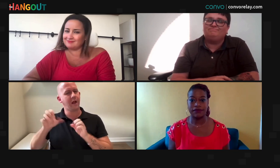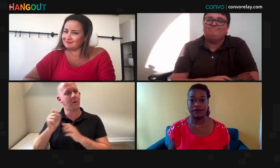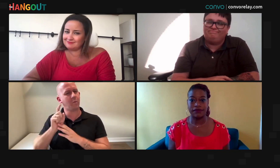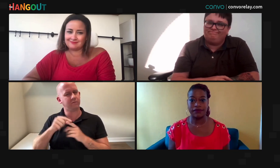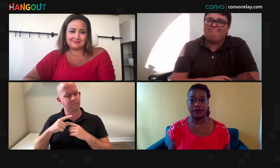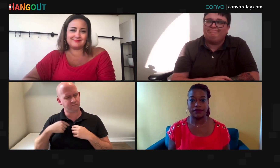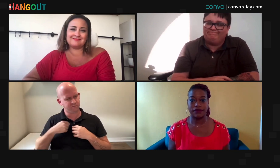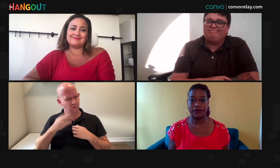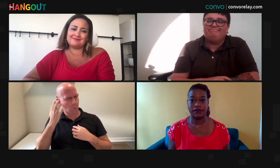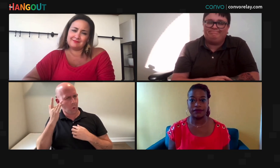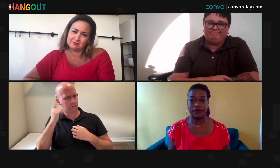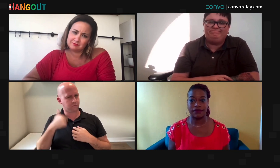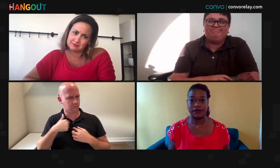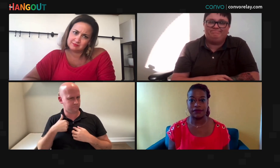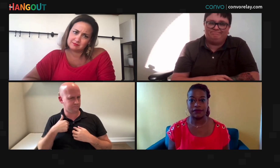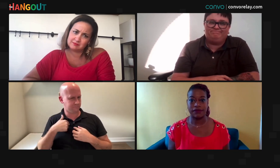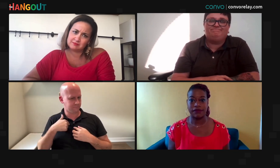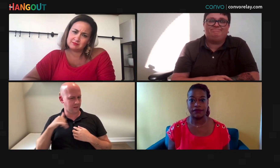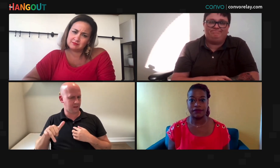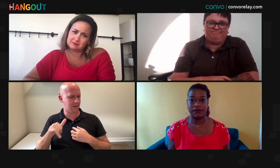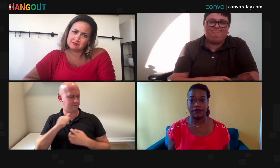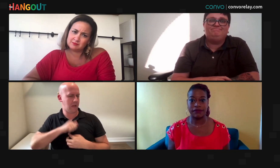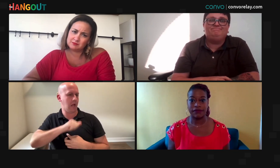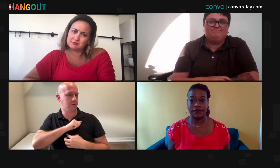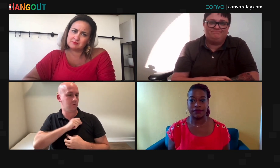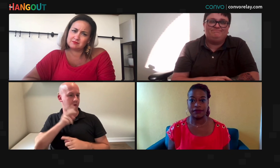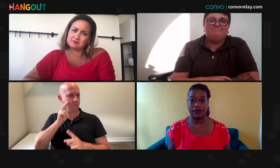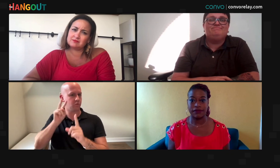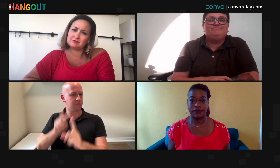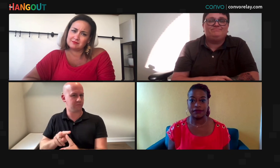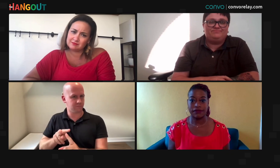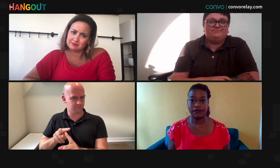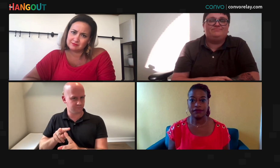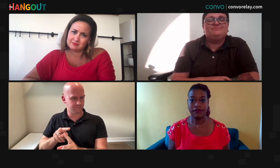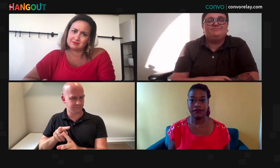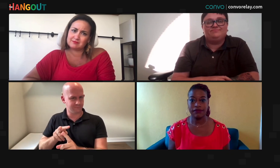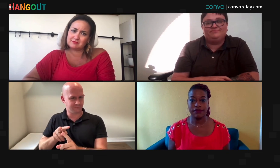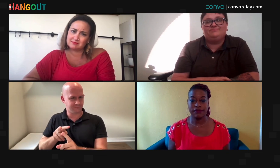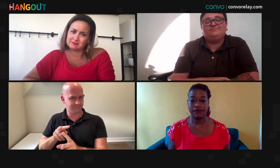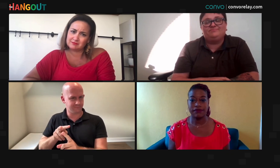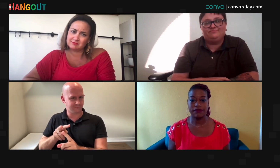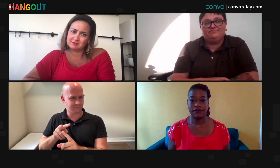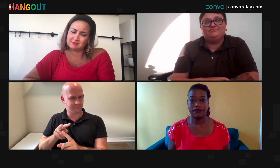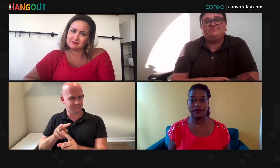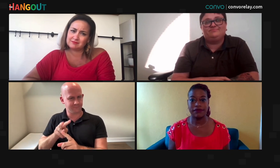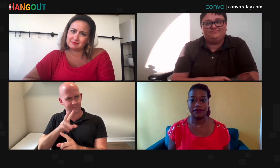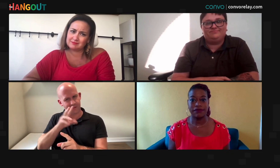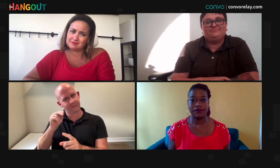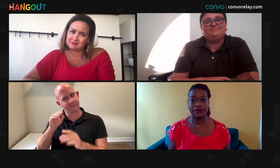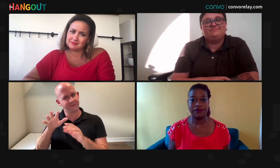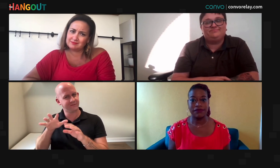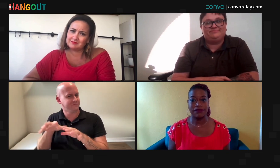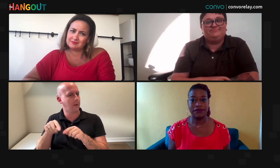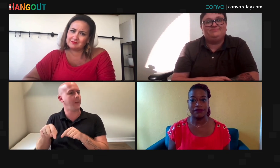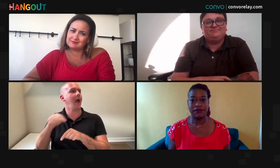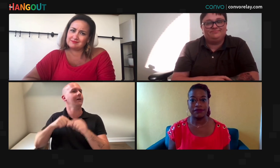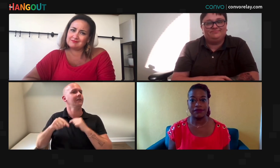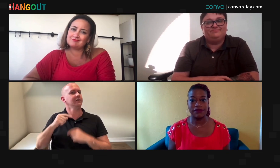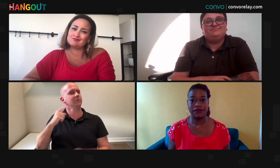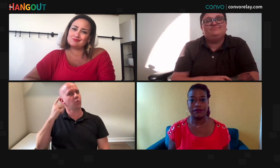that or someone that's going to therapy, and you see someone that is looking down on that, try and, if you're someone who looks down on someone who is going